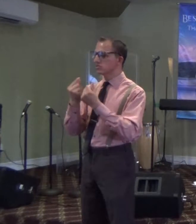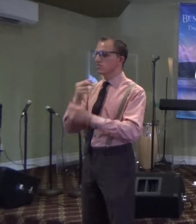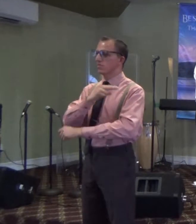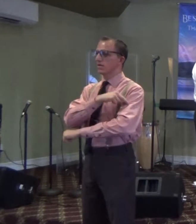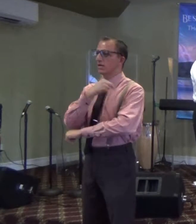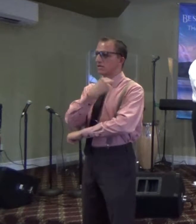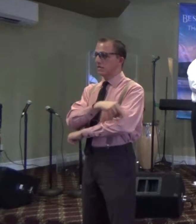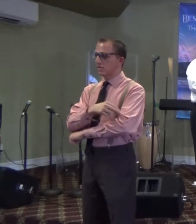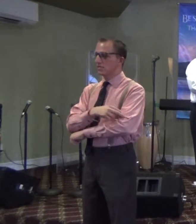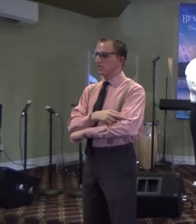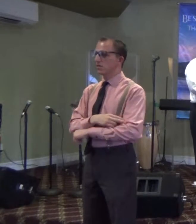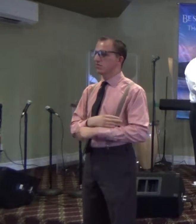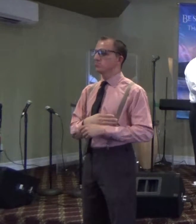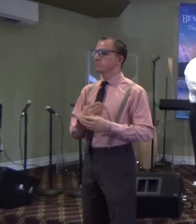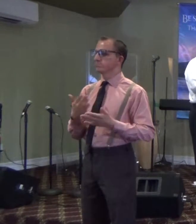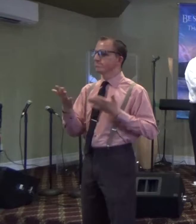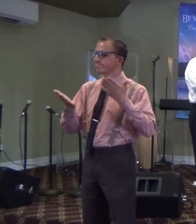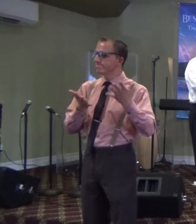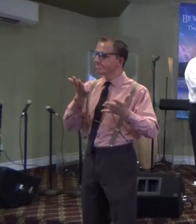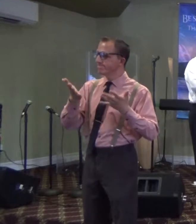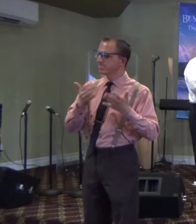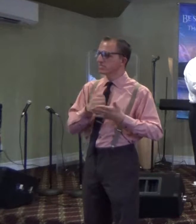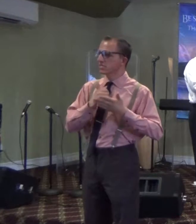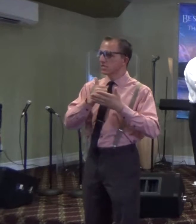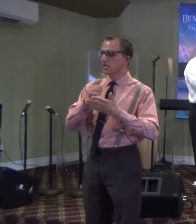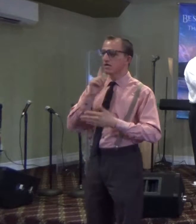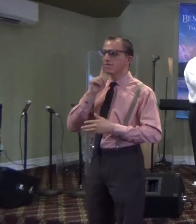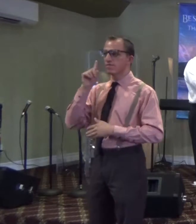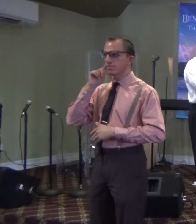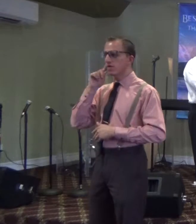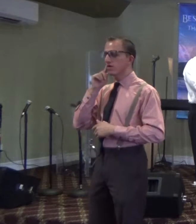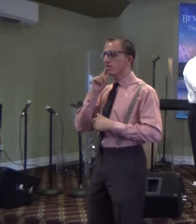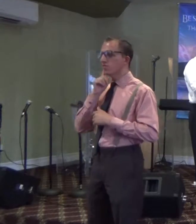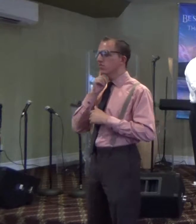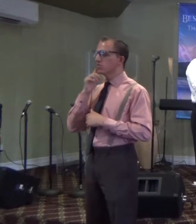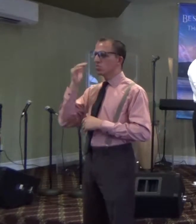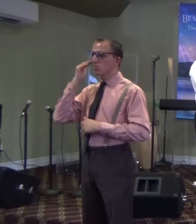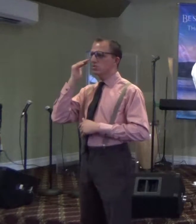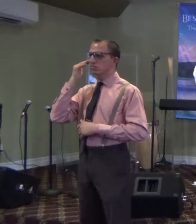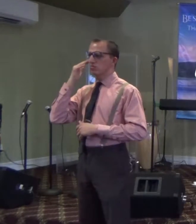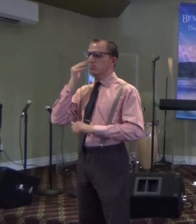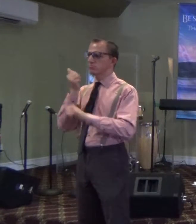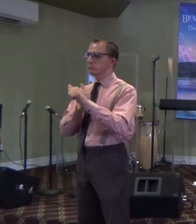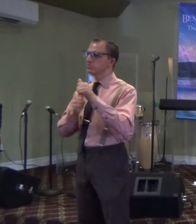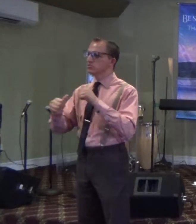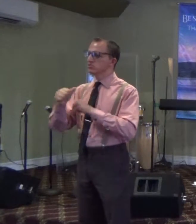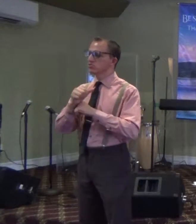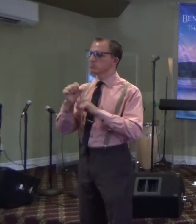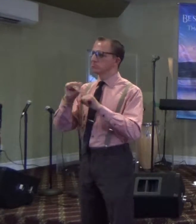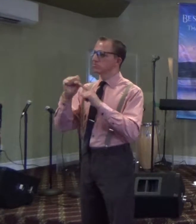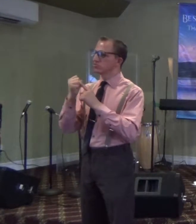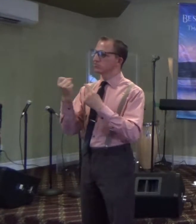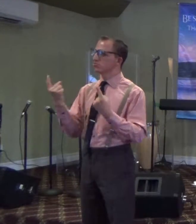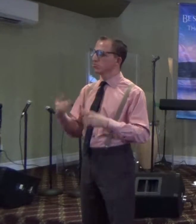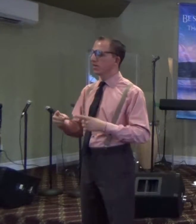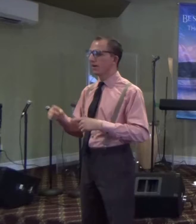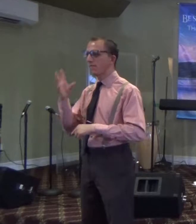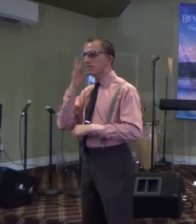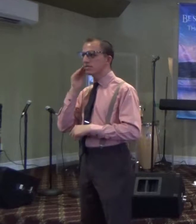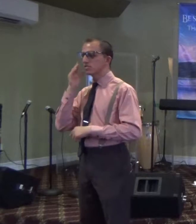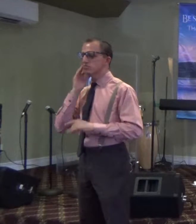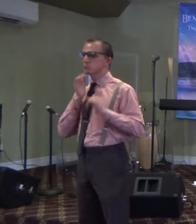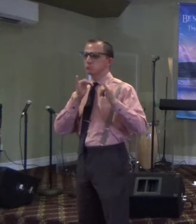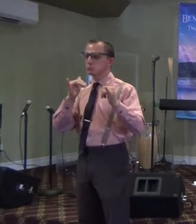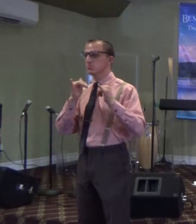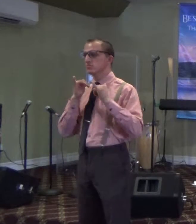donde trataban a los niños in the sordos, clinic that dealt with deaf children, nos familiarizamos todos los papás. we became familiar with each other.